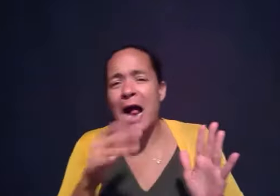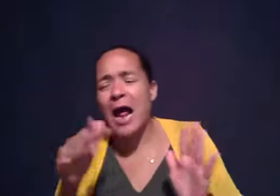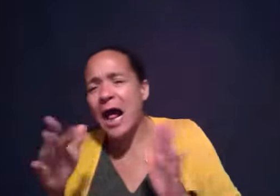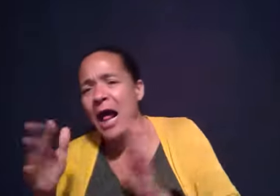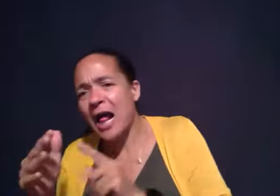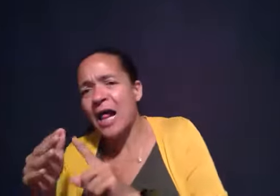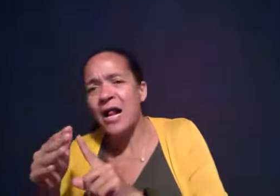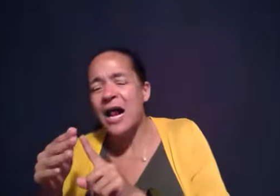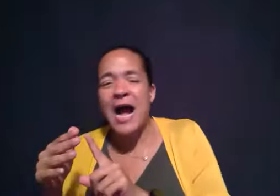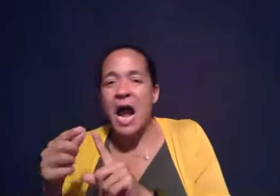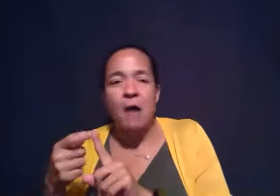that path. I